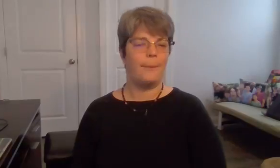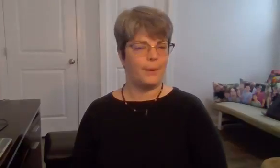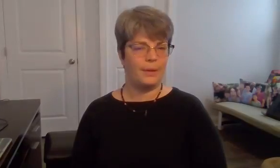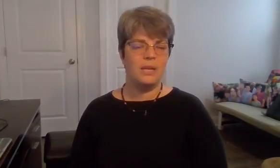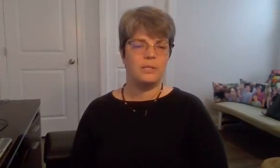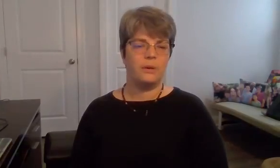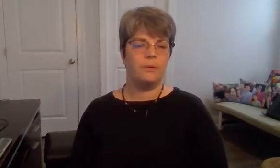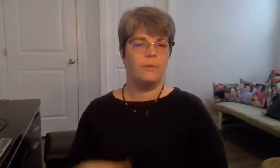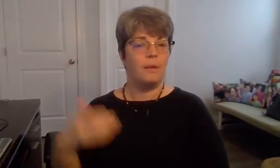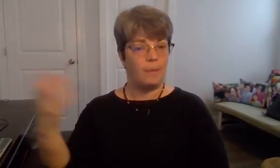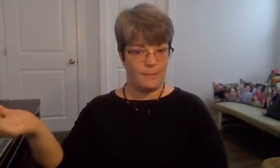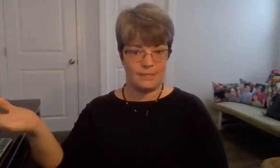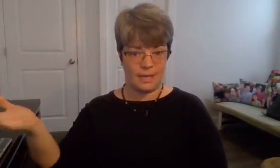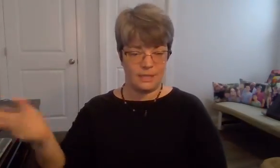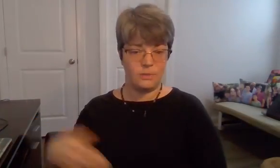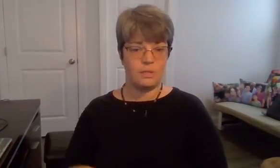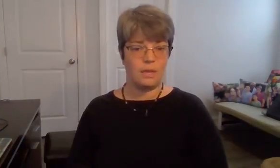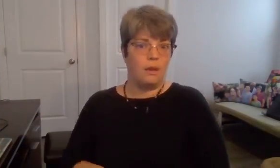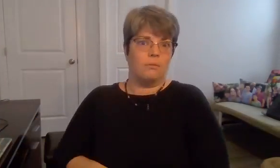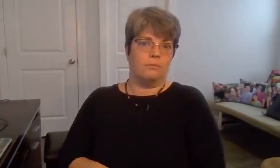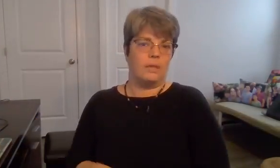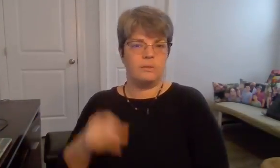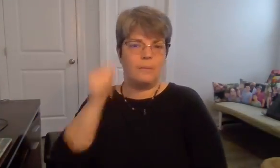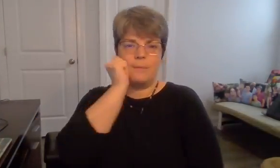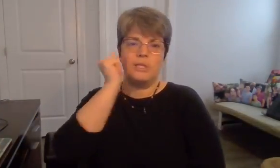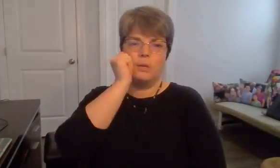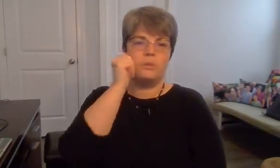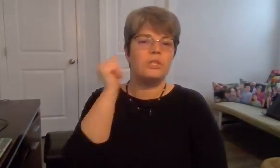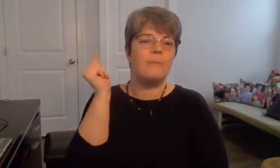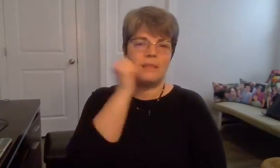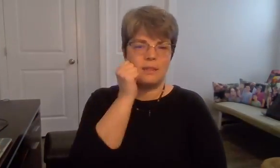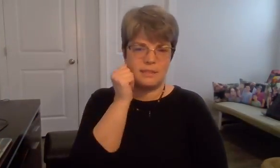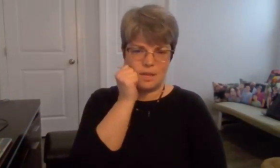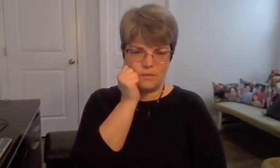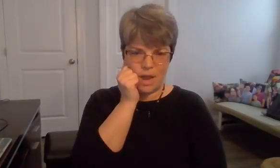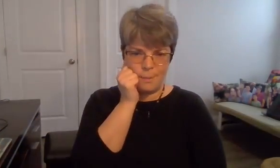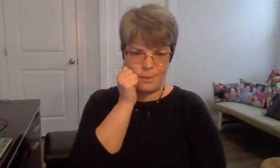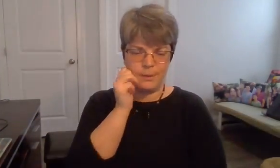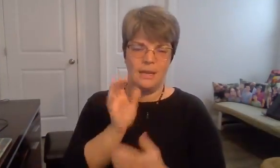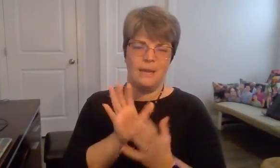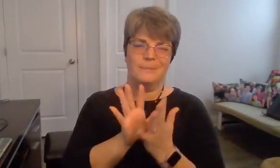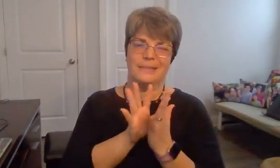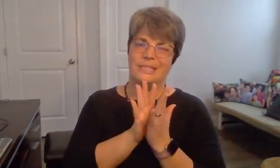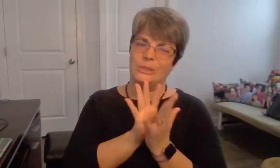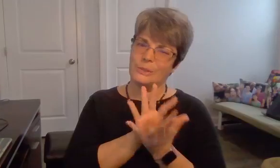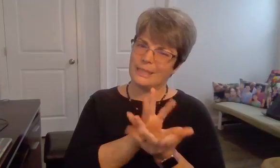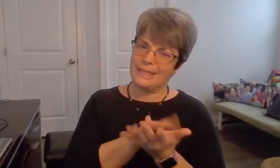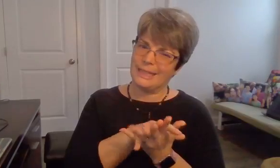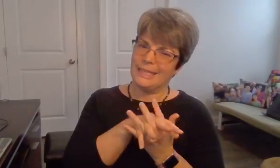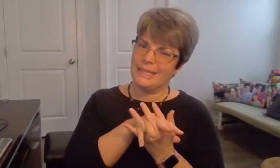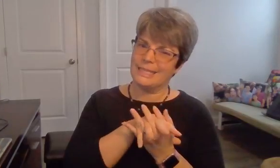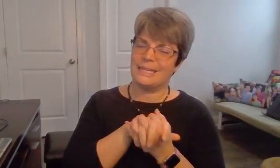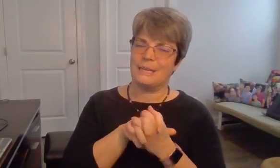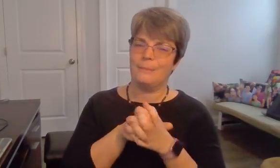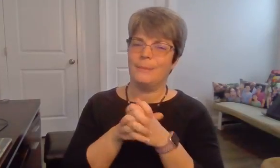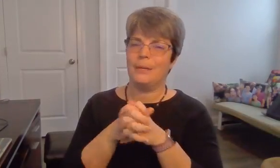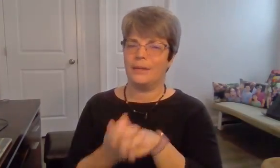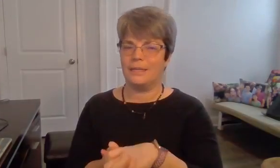apple. So baby signs was like, oh, well, that's what babies do. We'll just make that the sign for apple. But the tricky thing is that in American